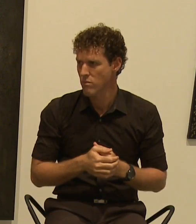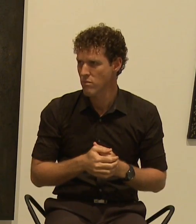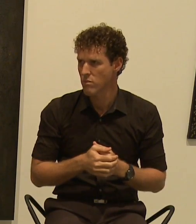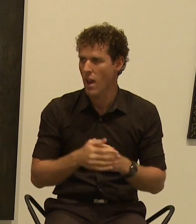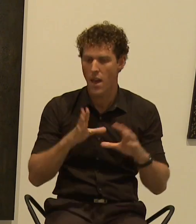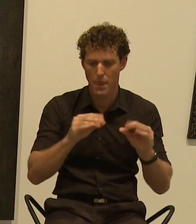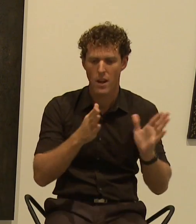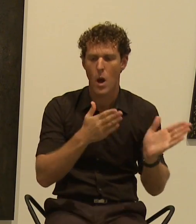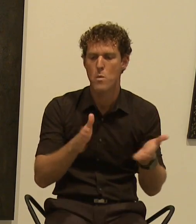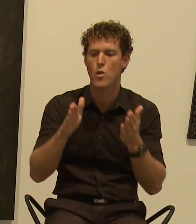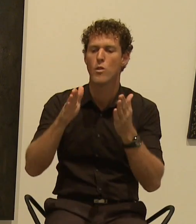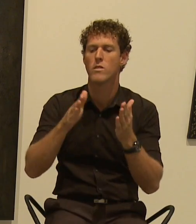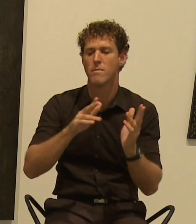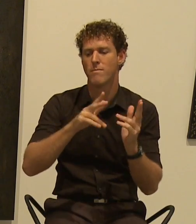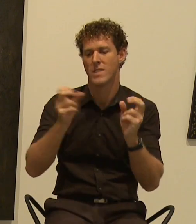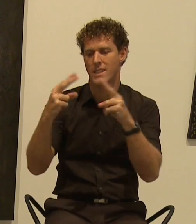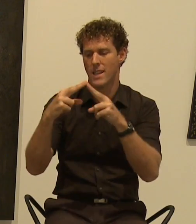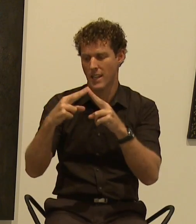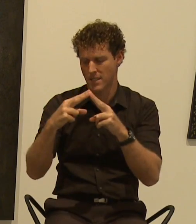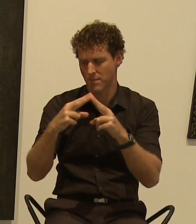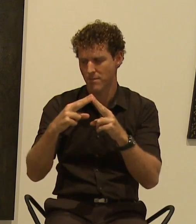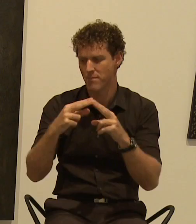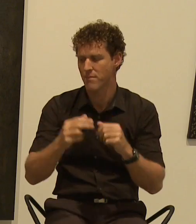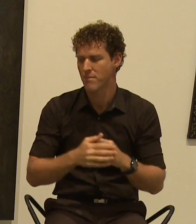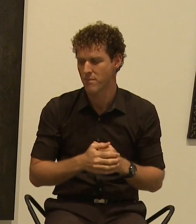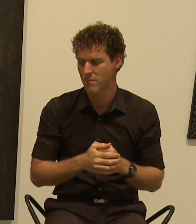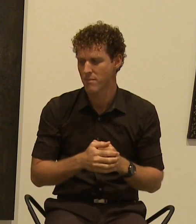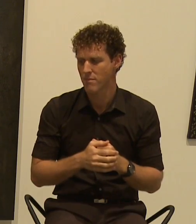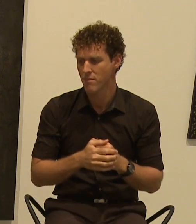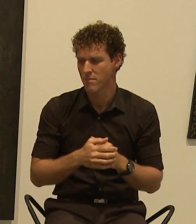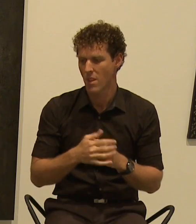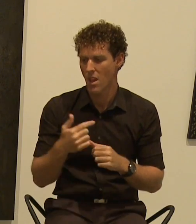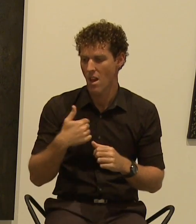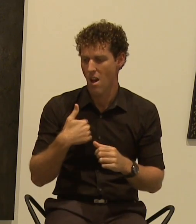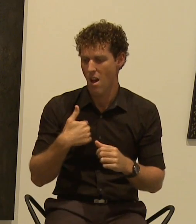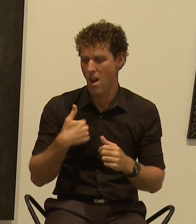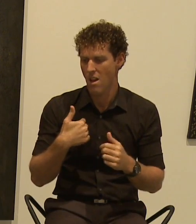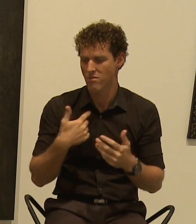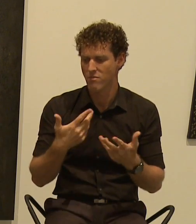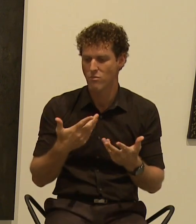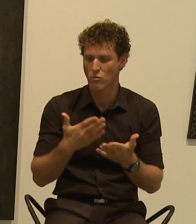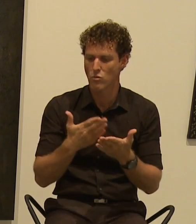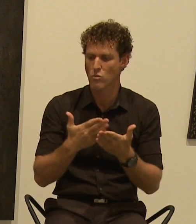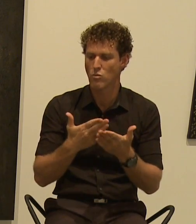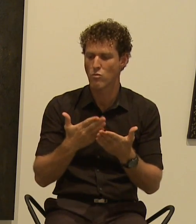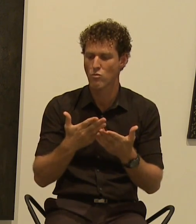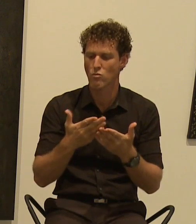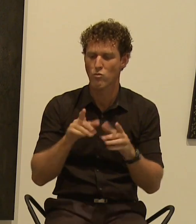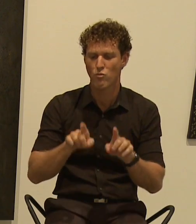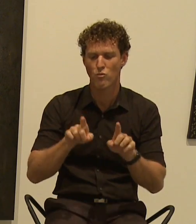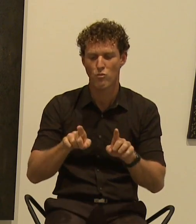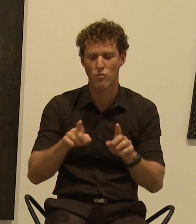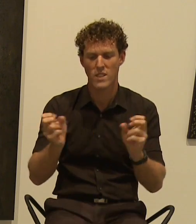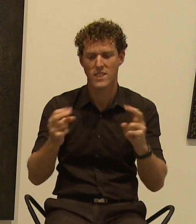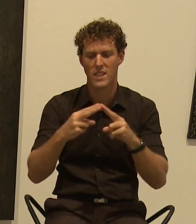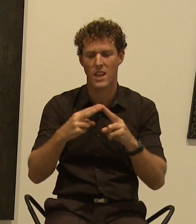moved to Sydney, and I've been, basically